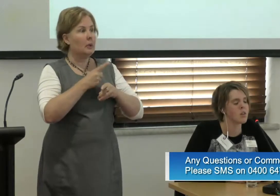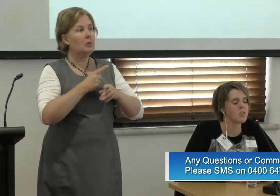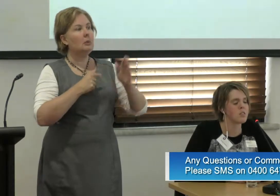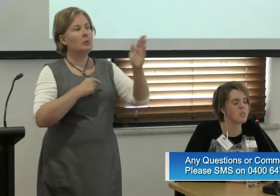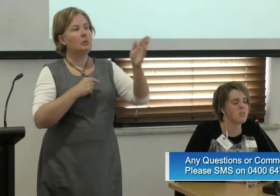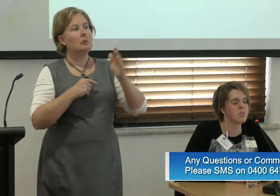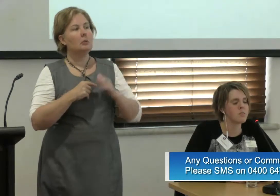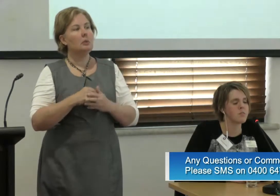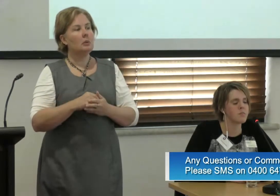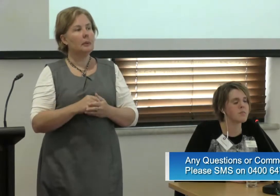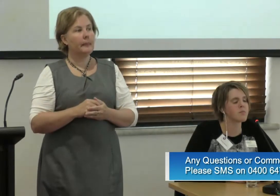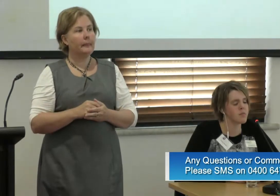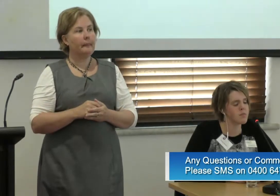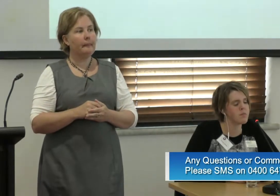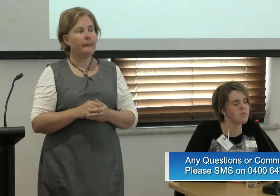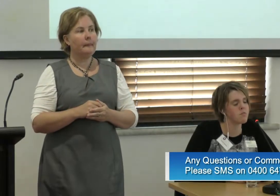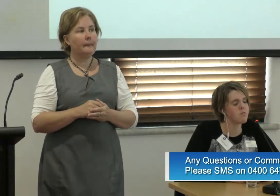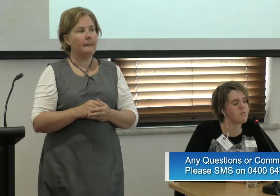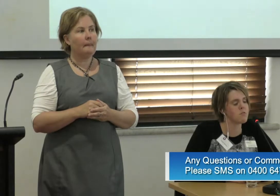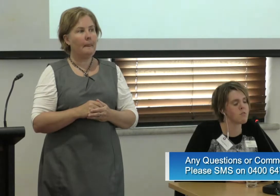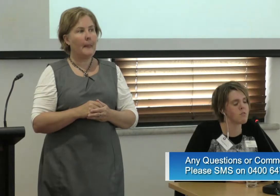Okay, one over here.